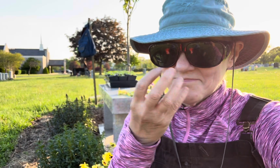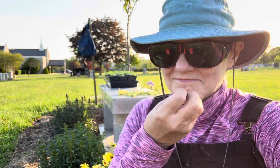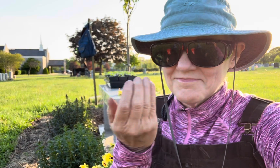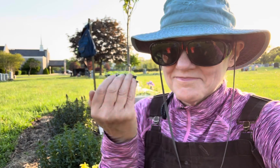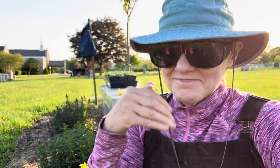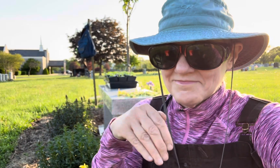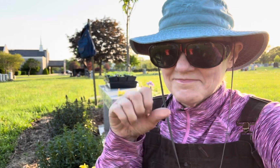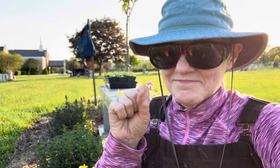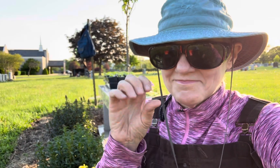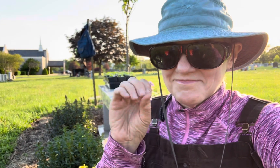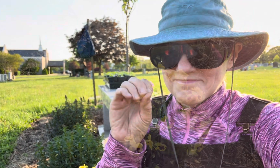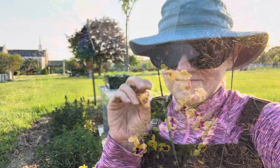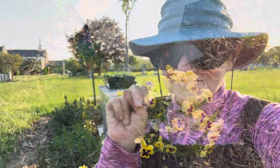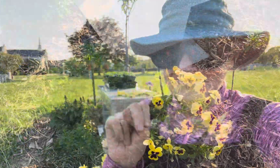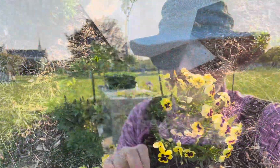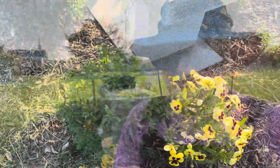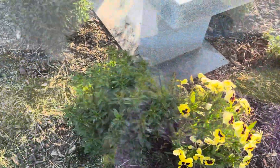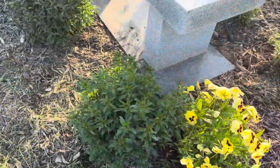And they're about to bloom again.